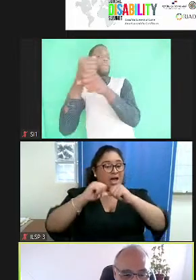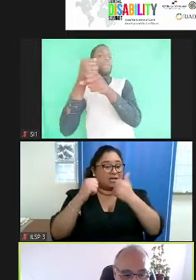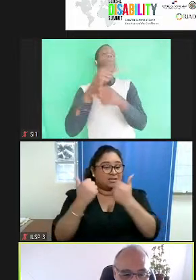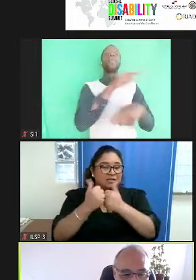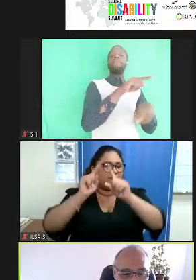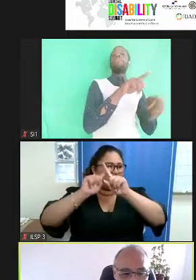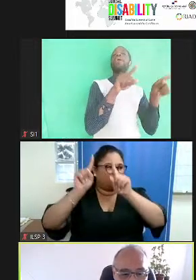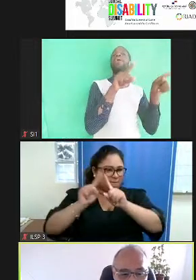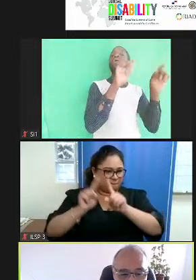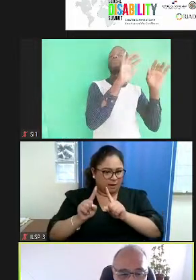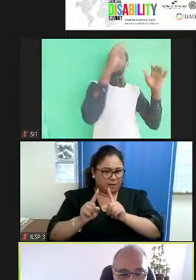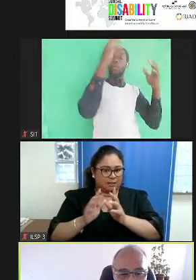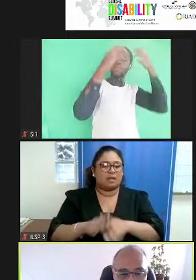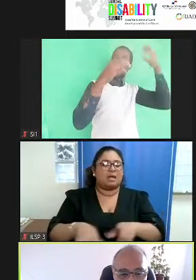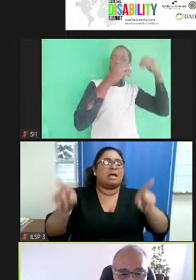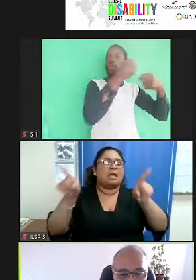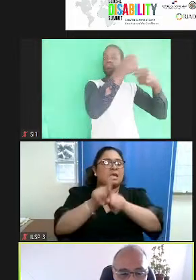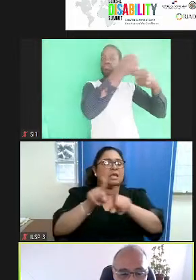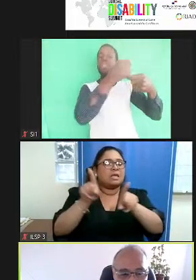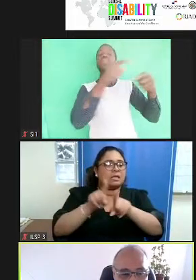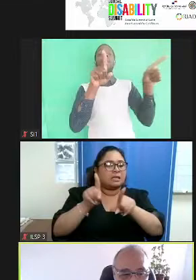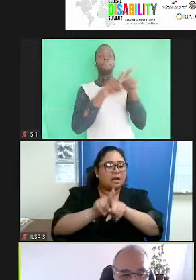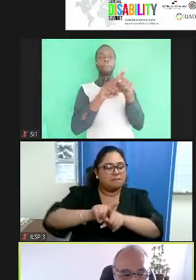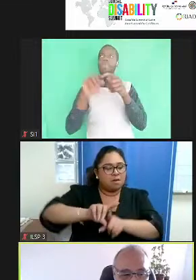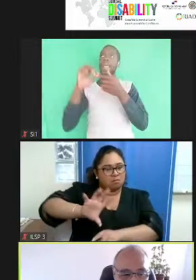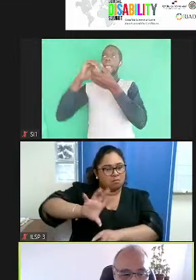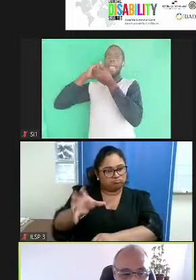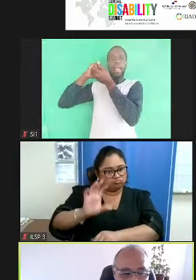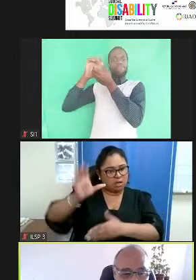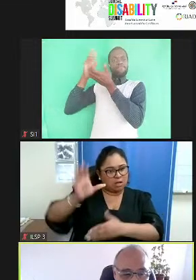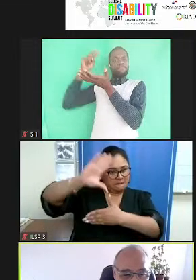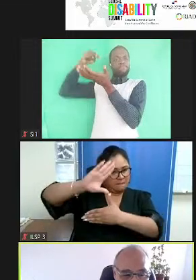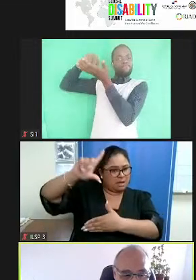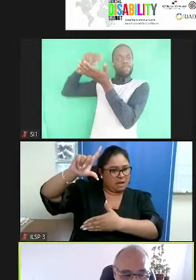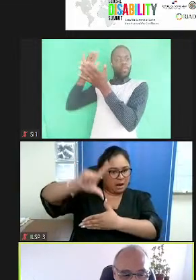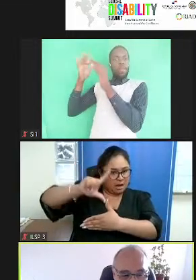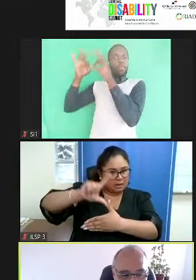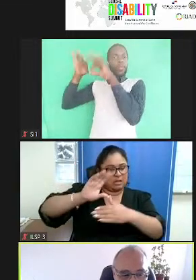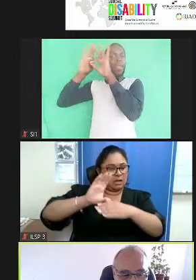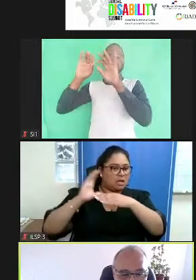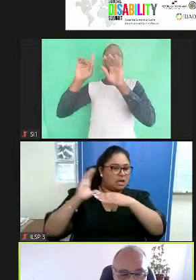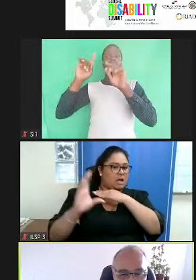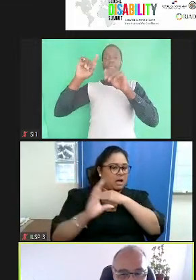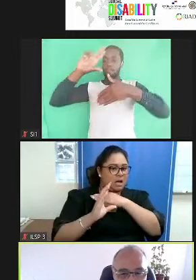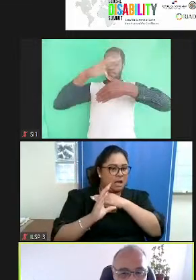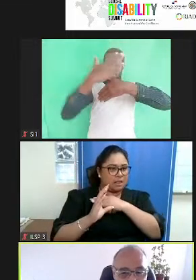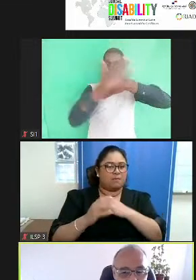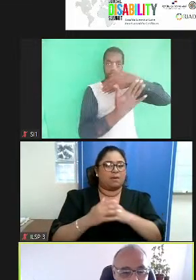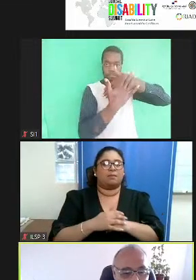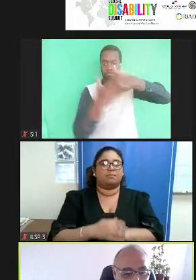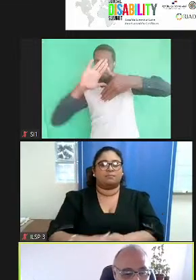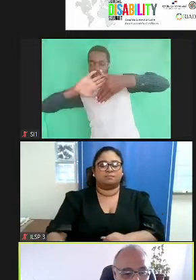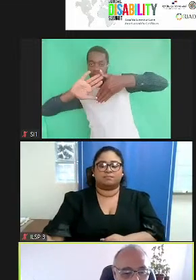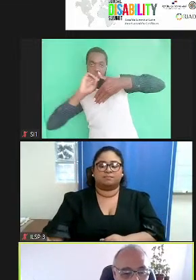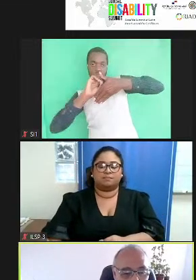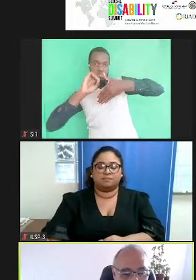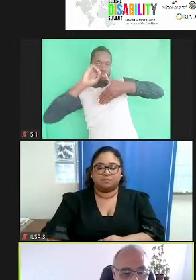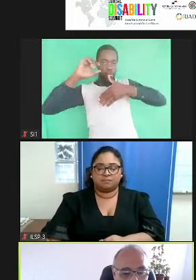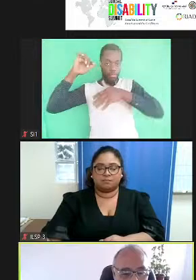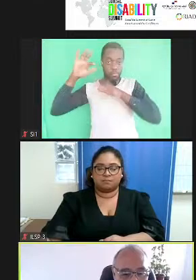multilateral organizations and the sector of latin america and the caribbean